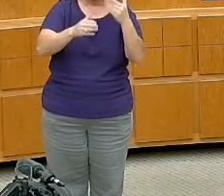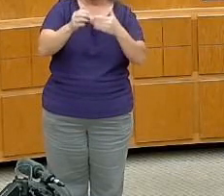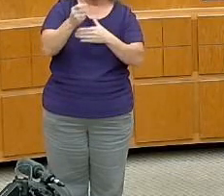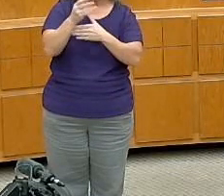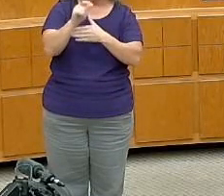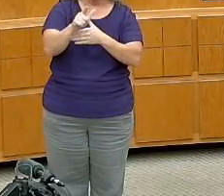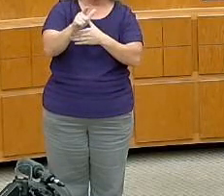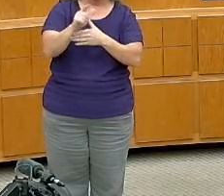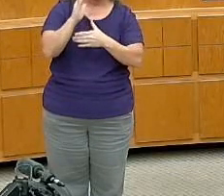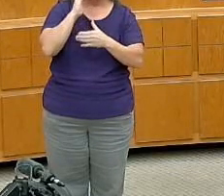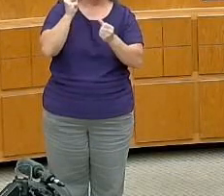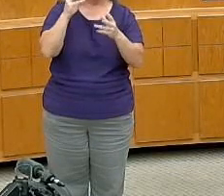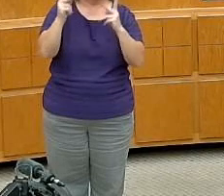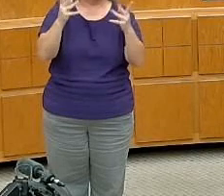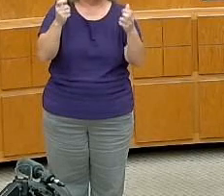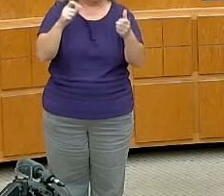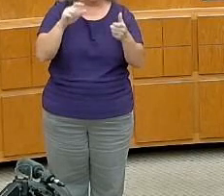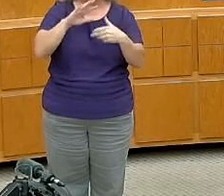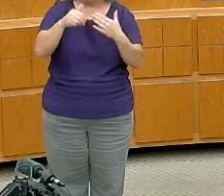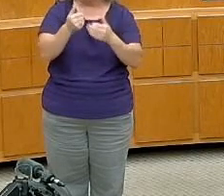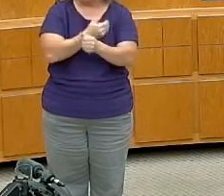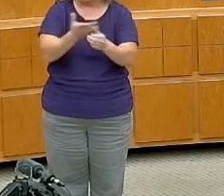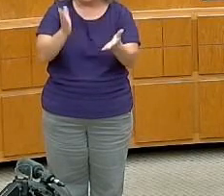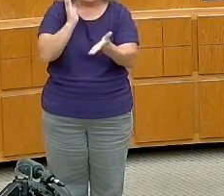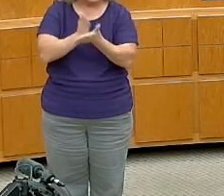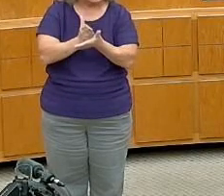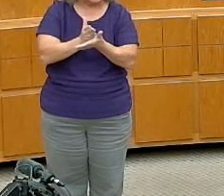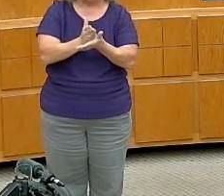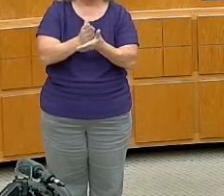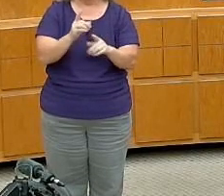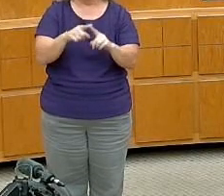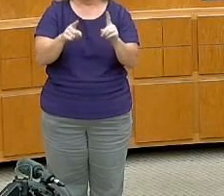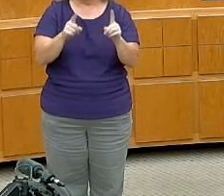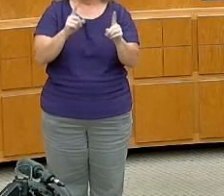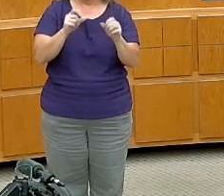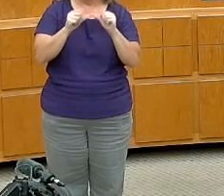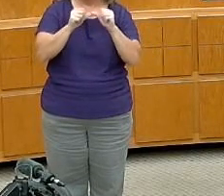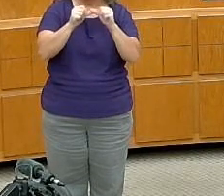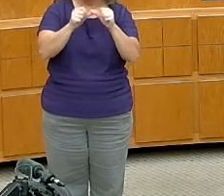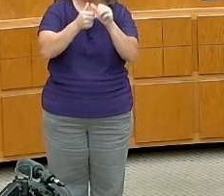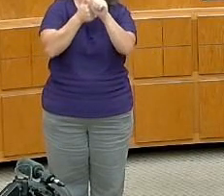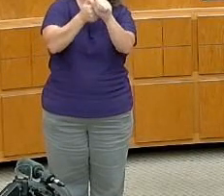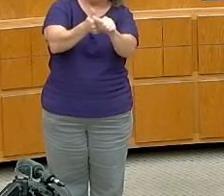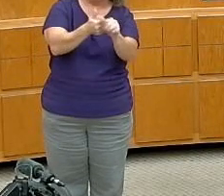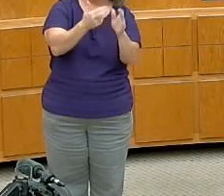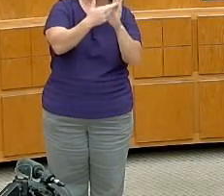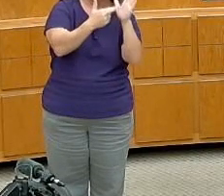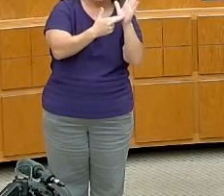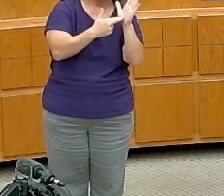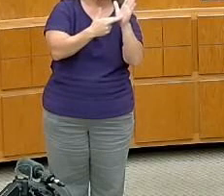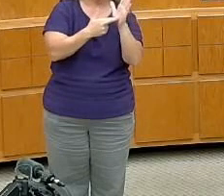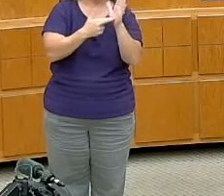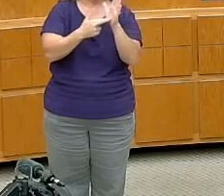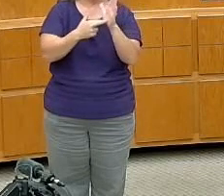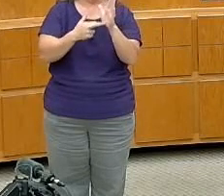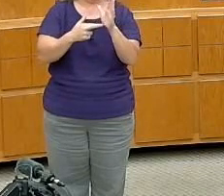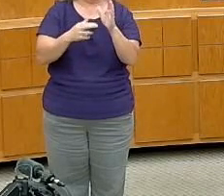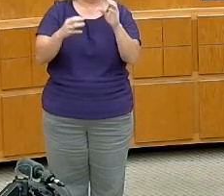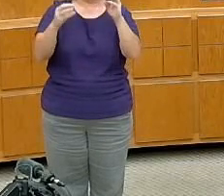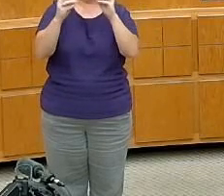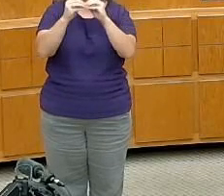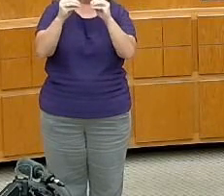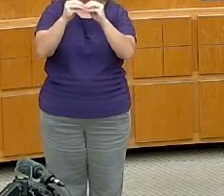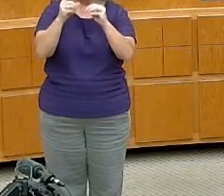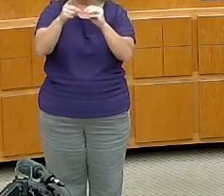just encourage you to continue to do what you're doing, following the guidelines. The quicker you continue